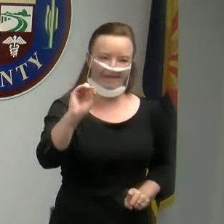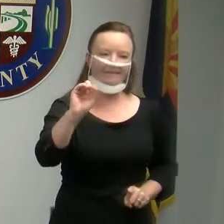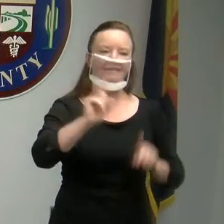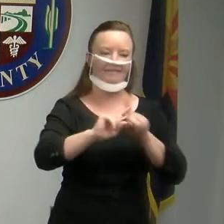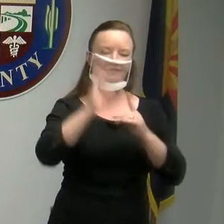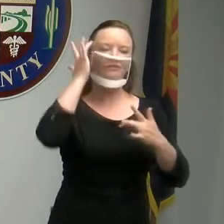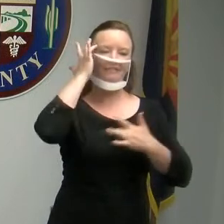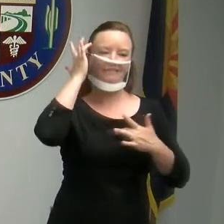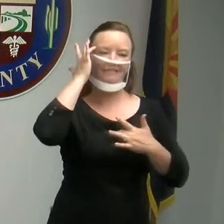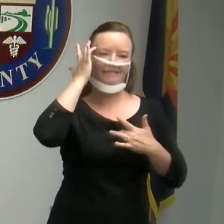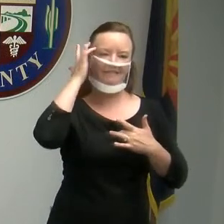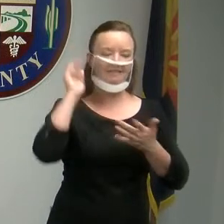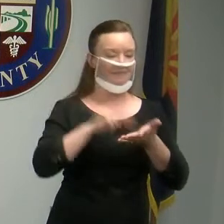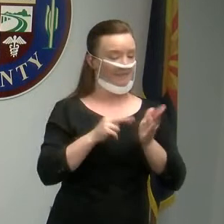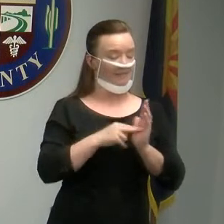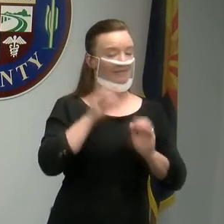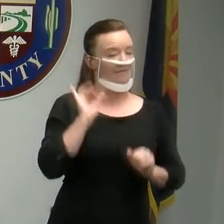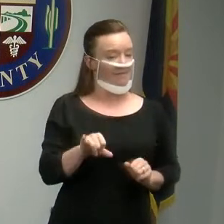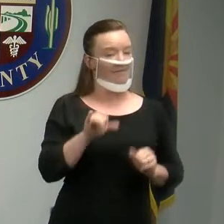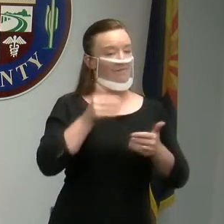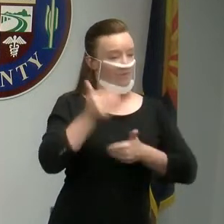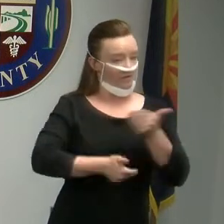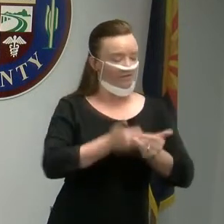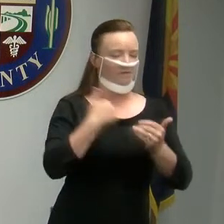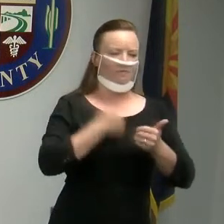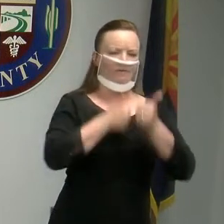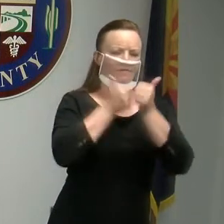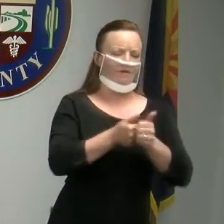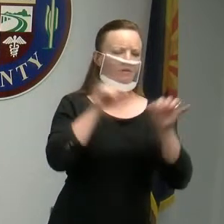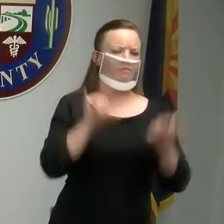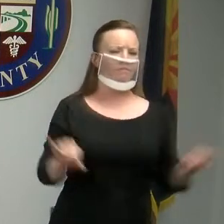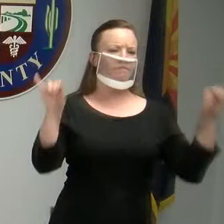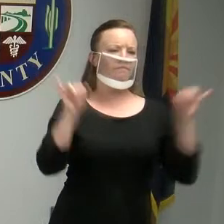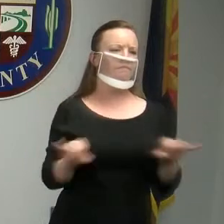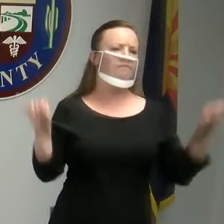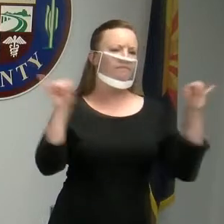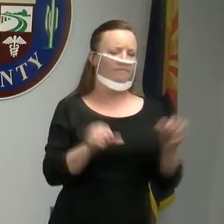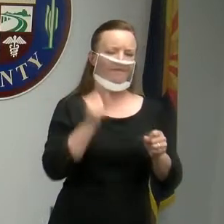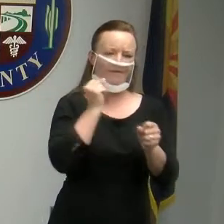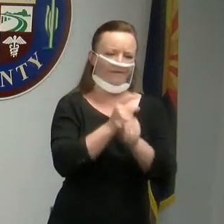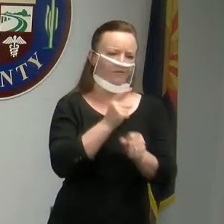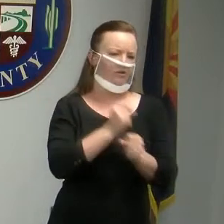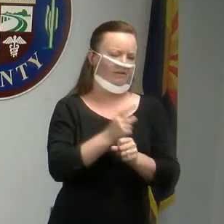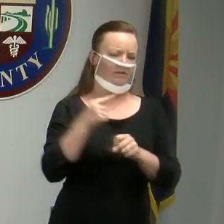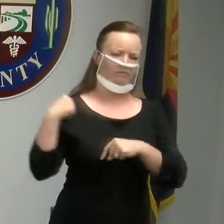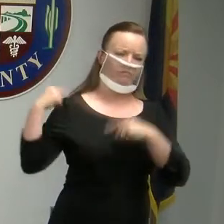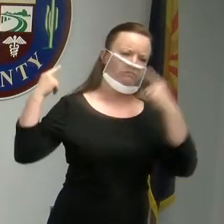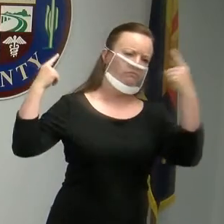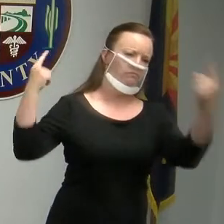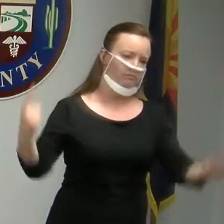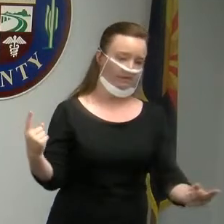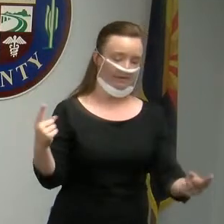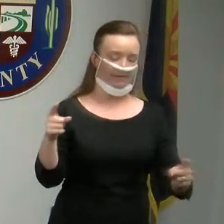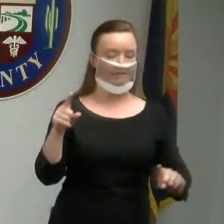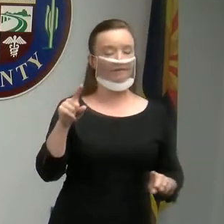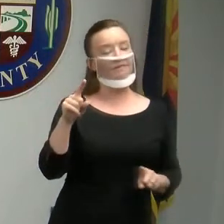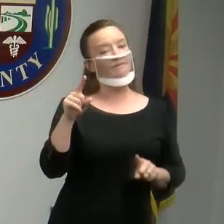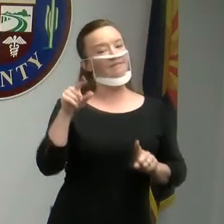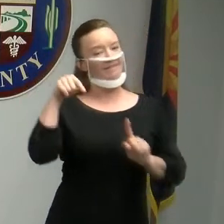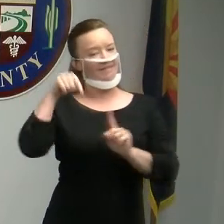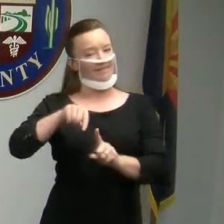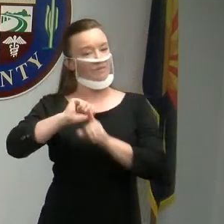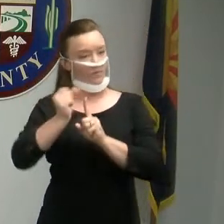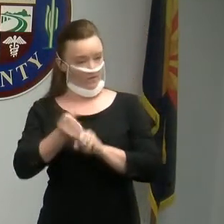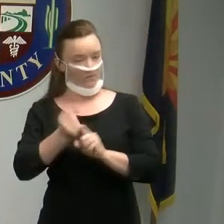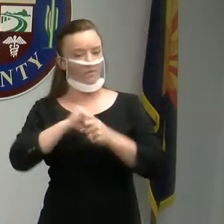is something that we do all year long, all the time, and we've simply adapted our usual processes to the thousands of